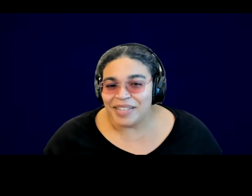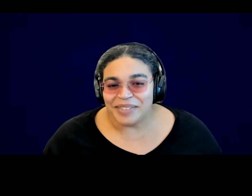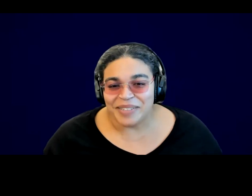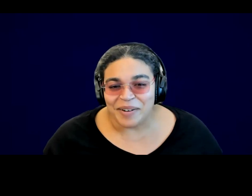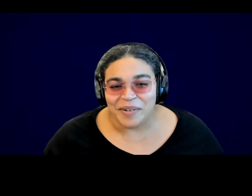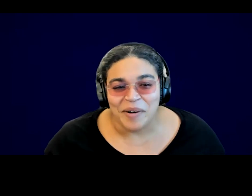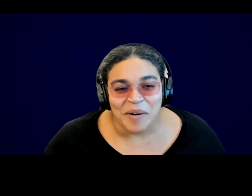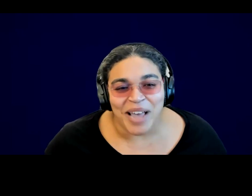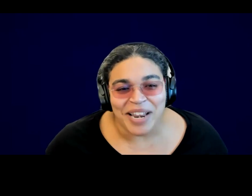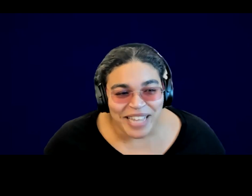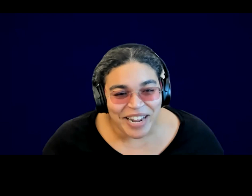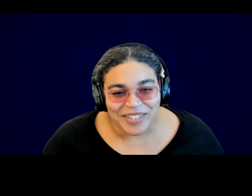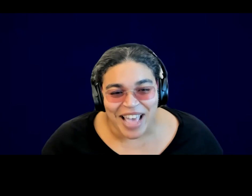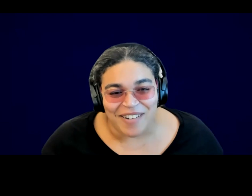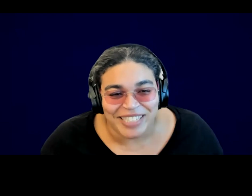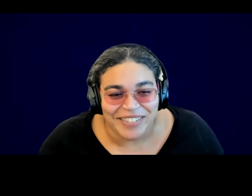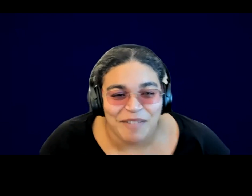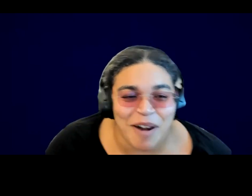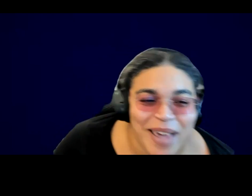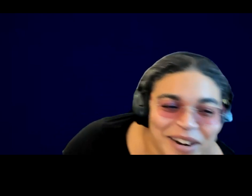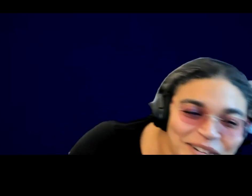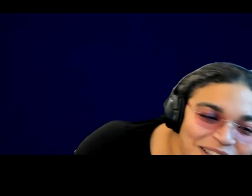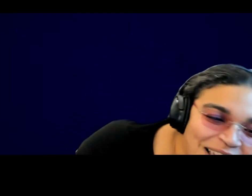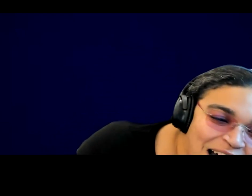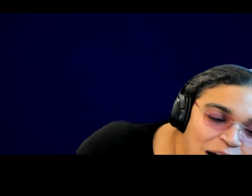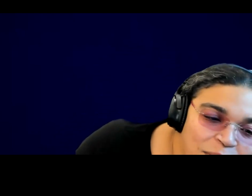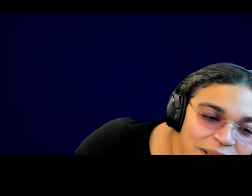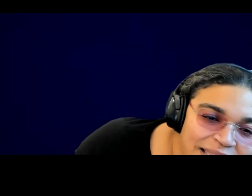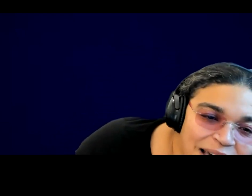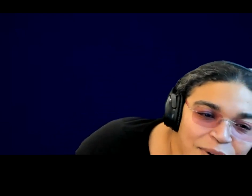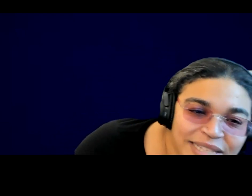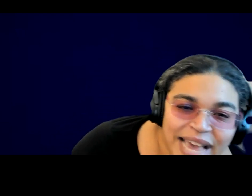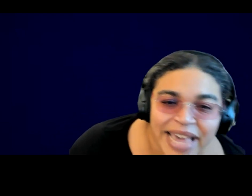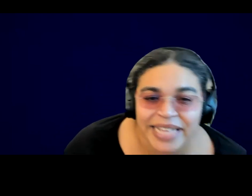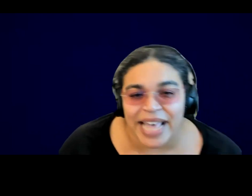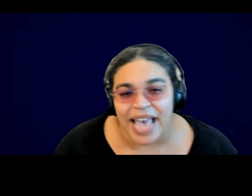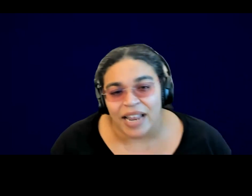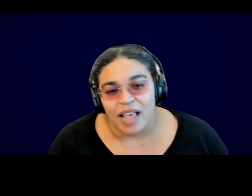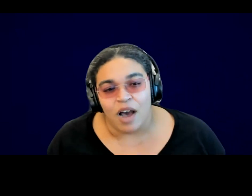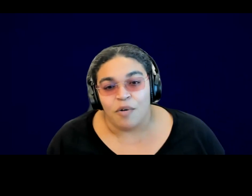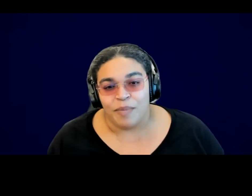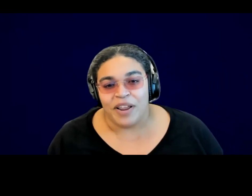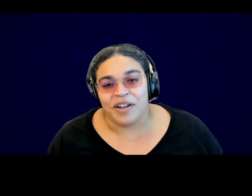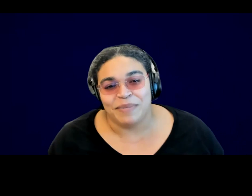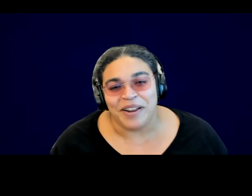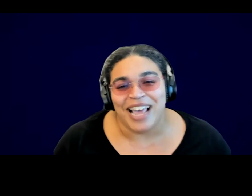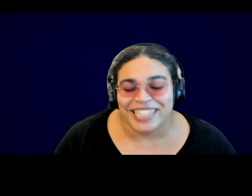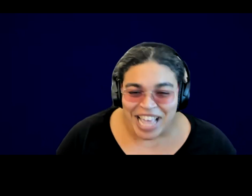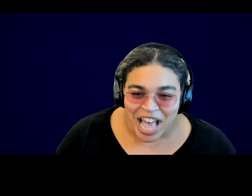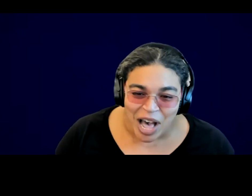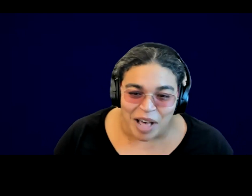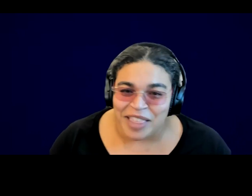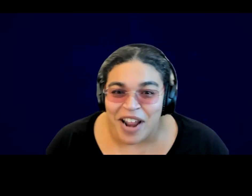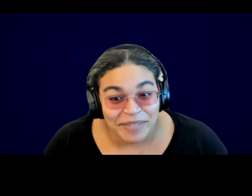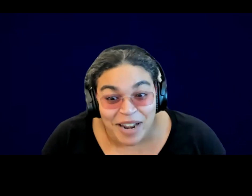All right, so we got no takers on that question from our panel. But one thing I will say is that, oh, Mary, here comes Mary and